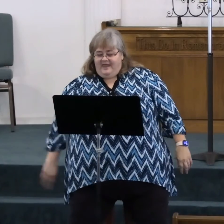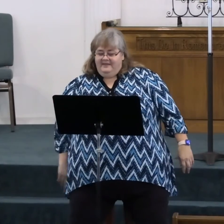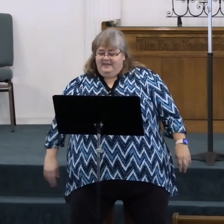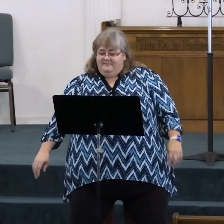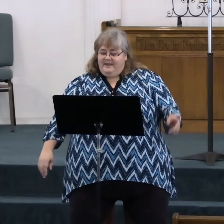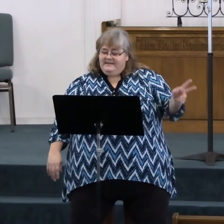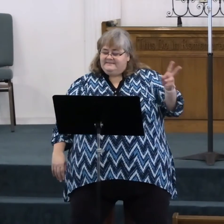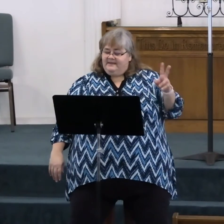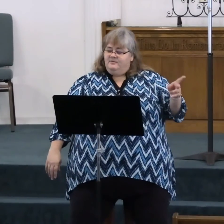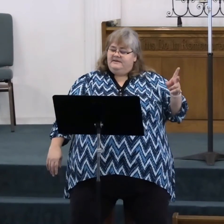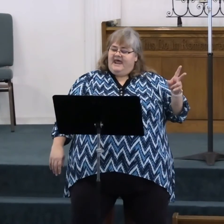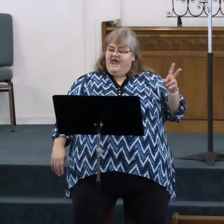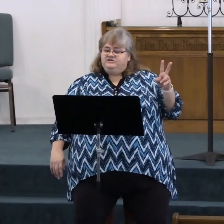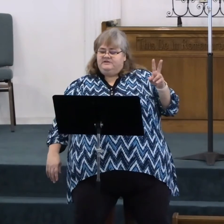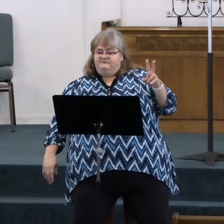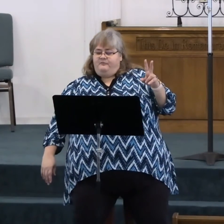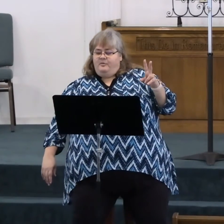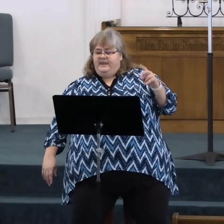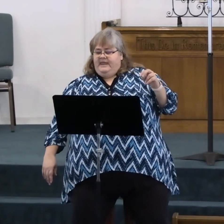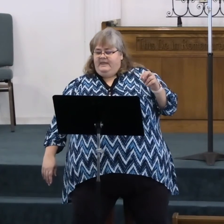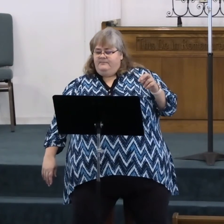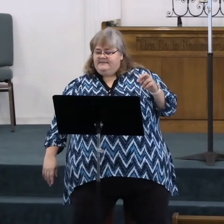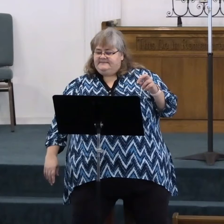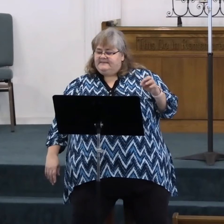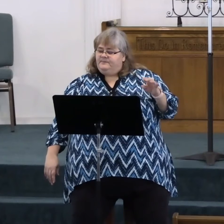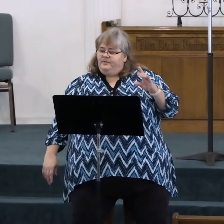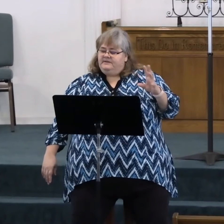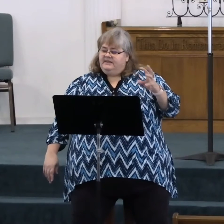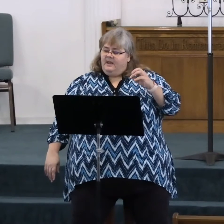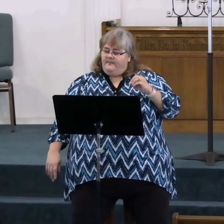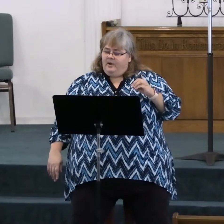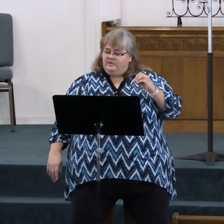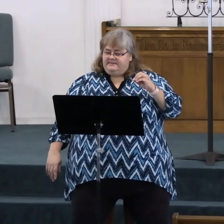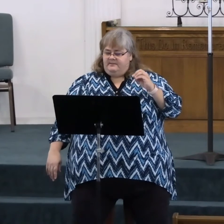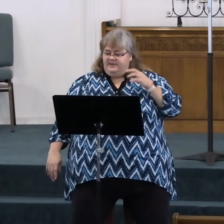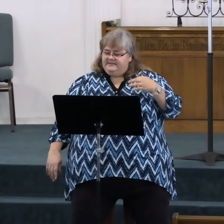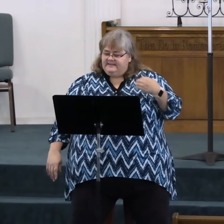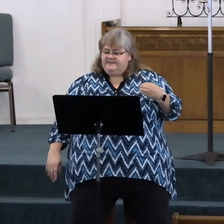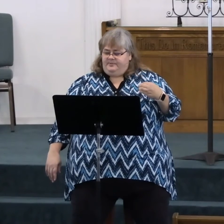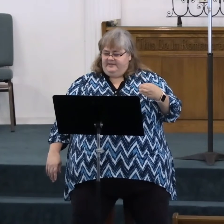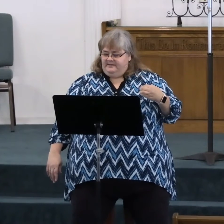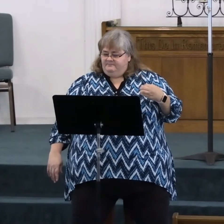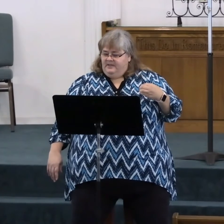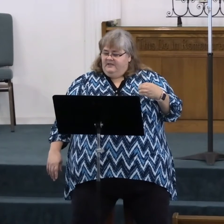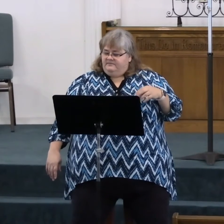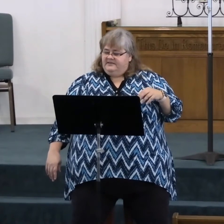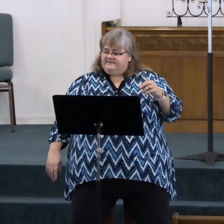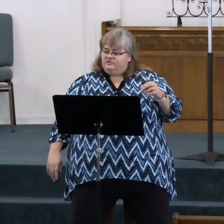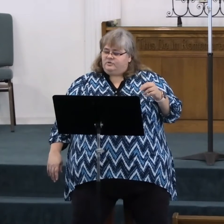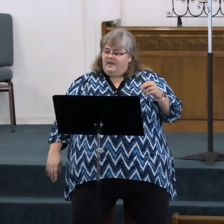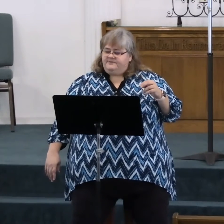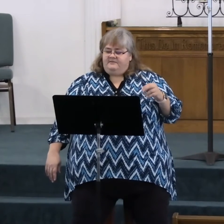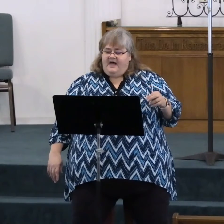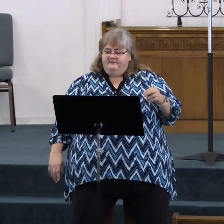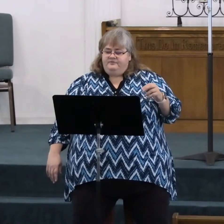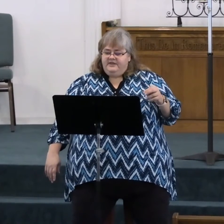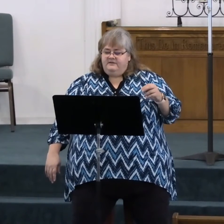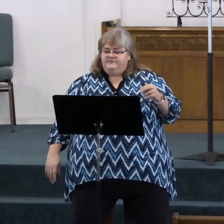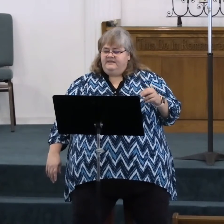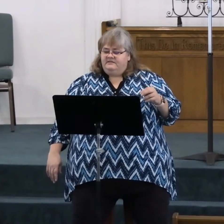Okay. Meaning too, in an adjective form, it means disciplining a person, being disciplined. This describes a life lived in the